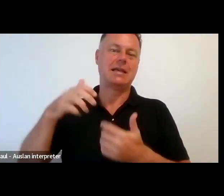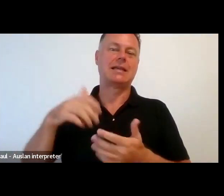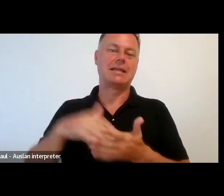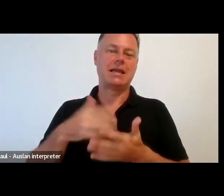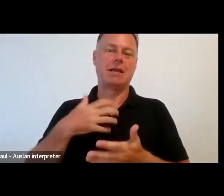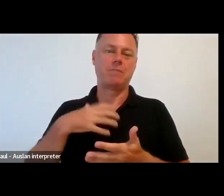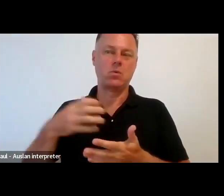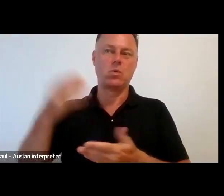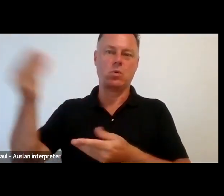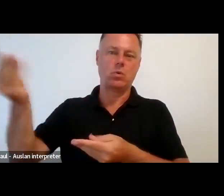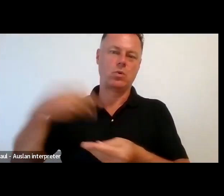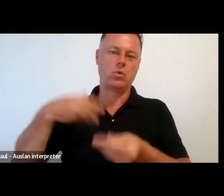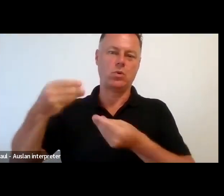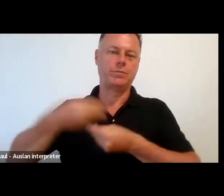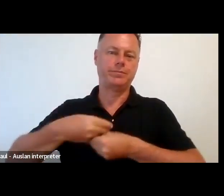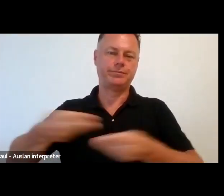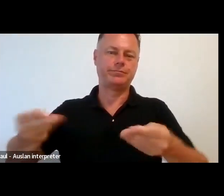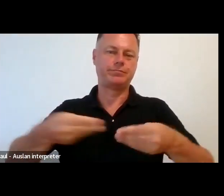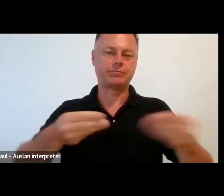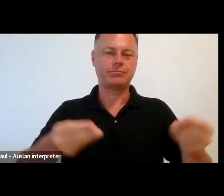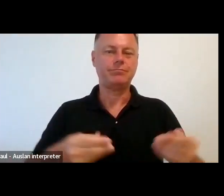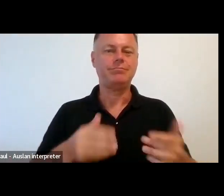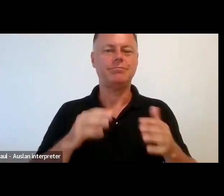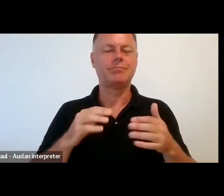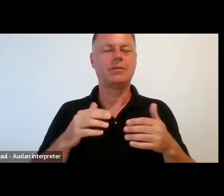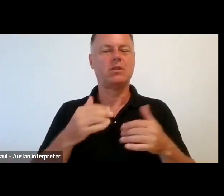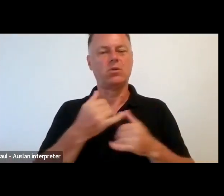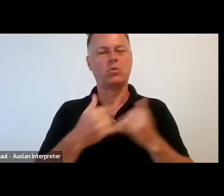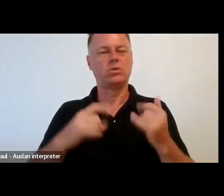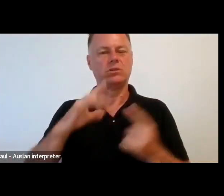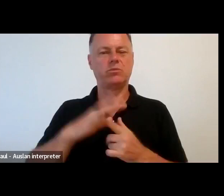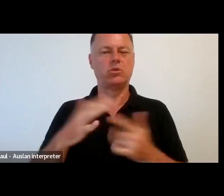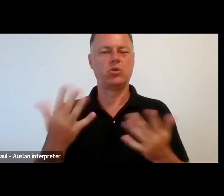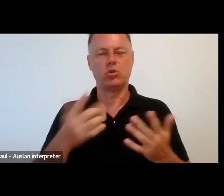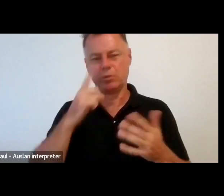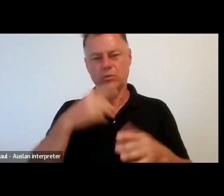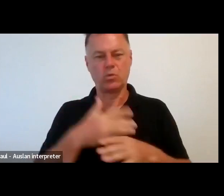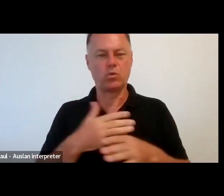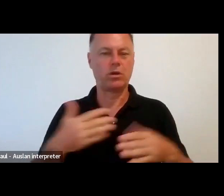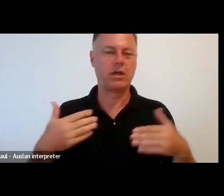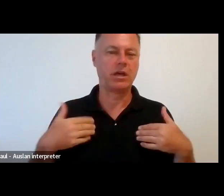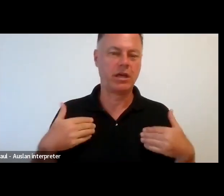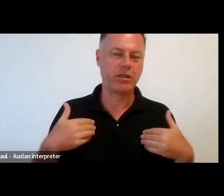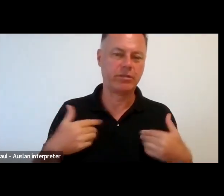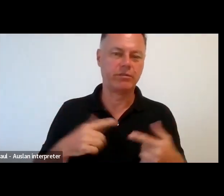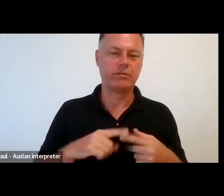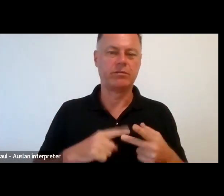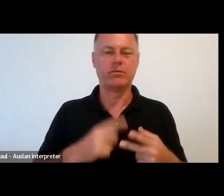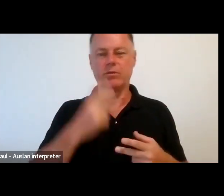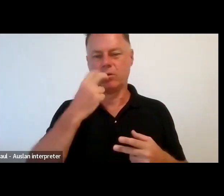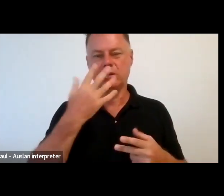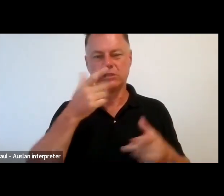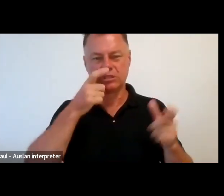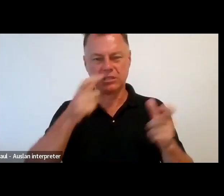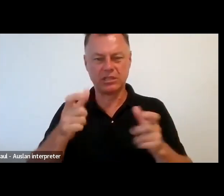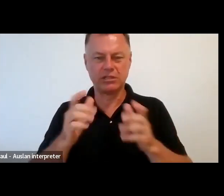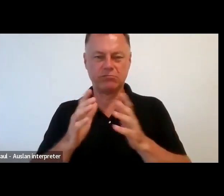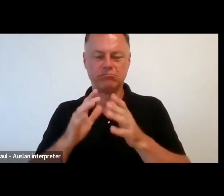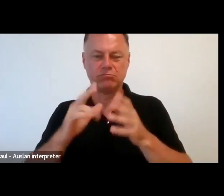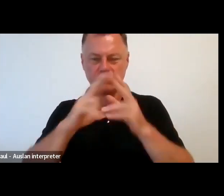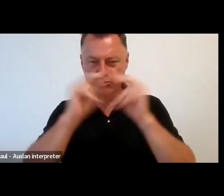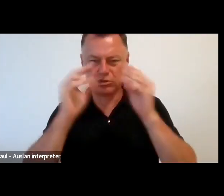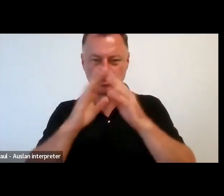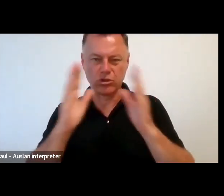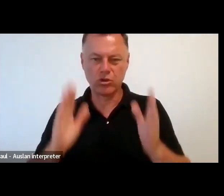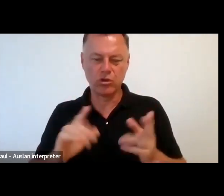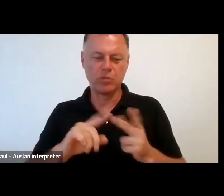to flow, particularly to those critical industries at the moment. So that's health services and aged care facilities and people who need those tests